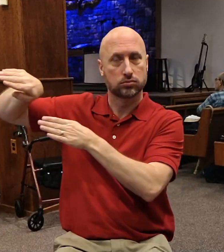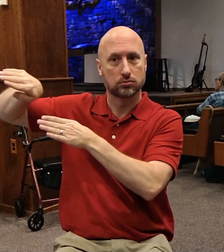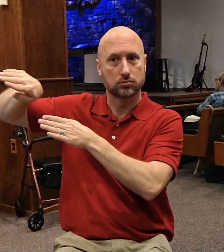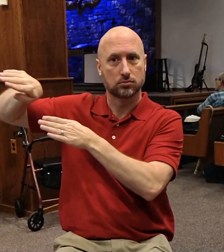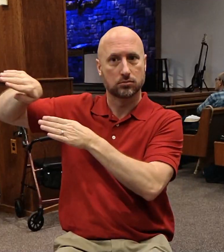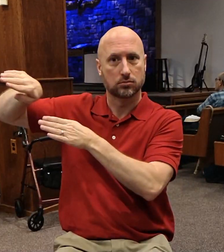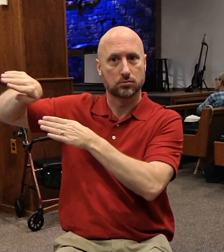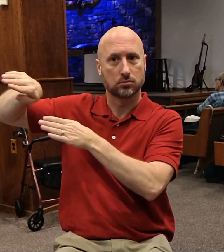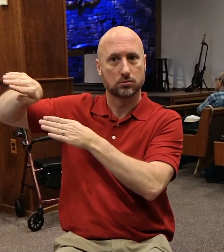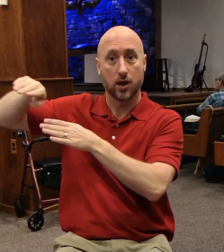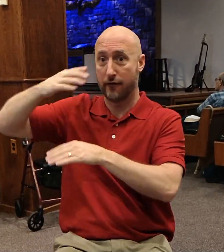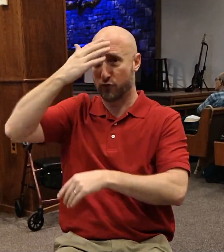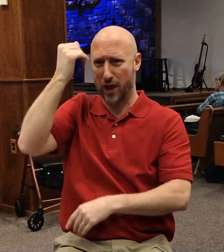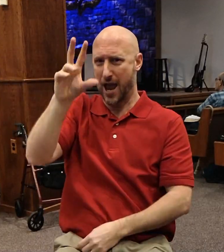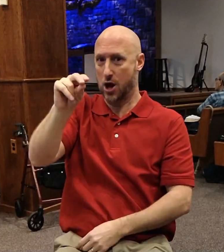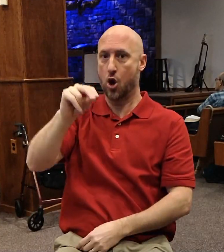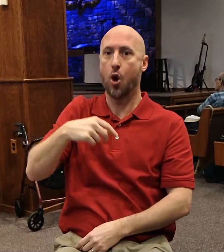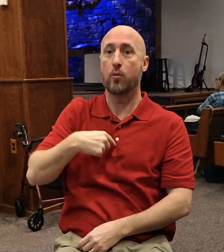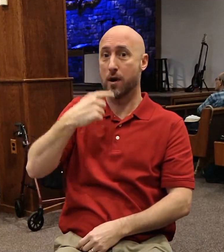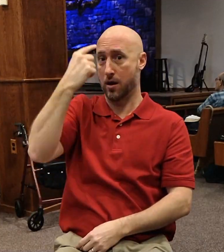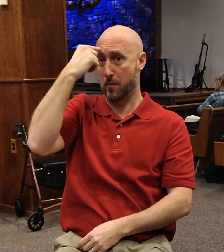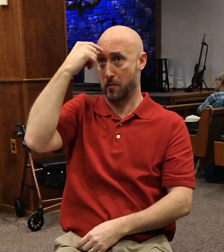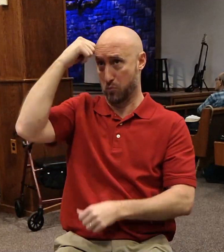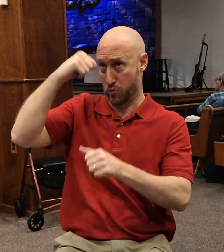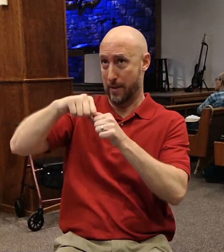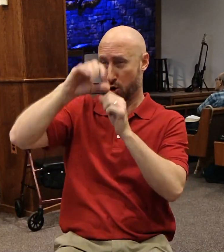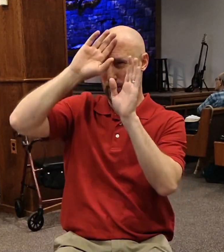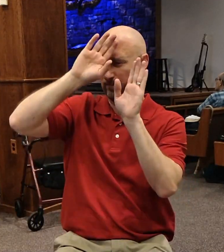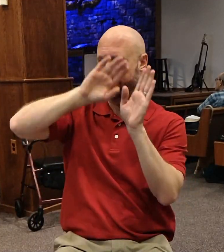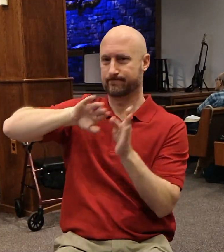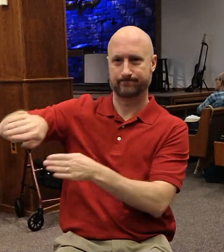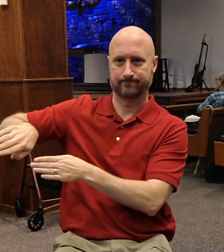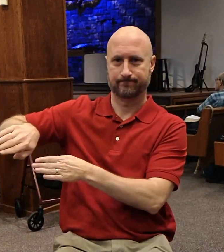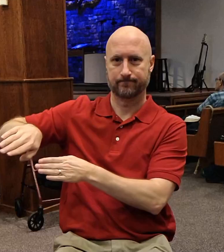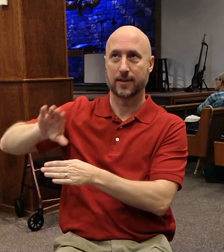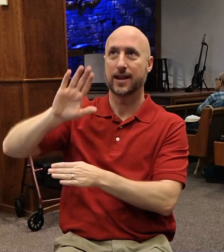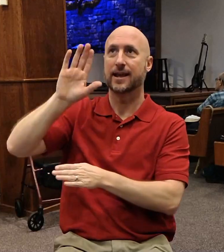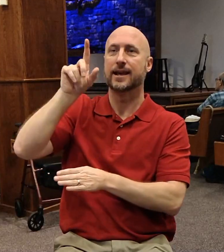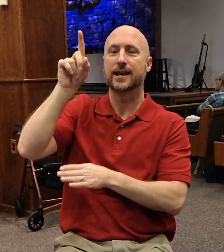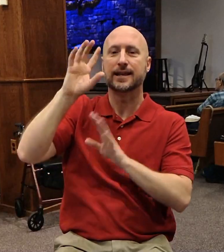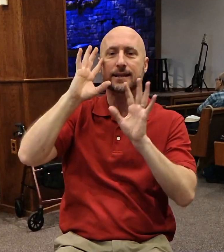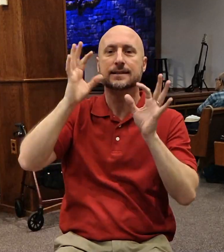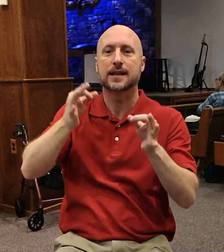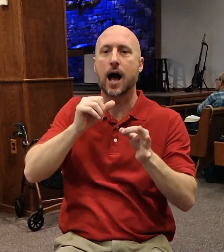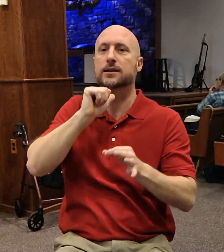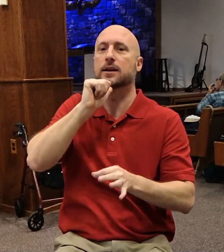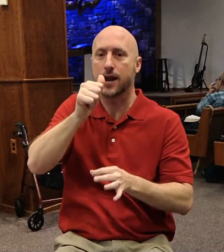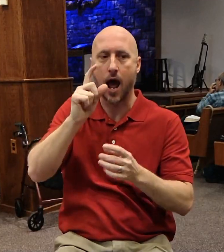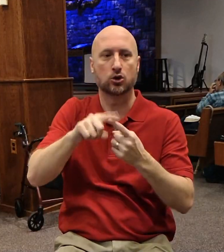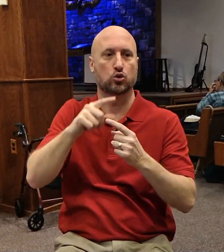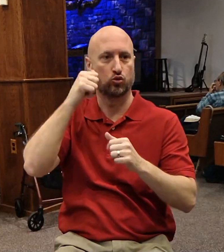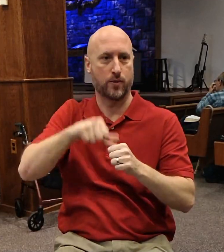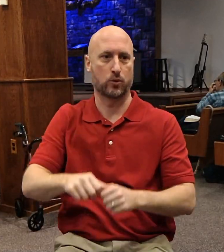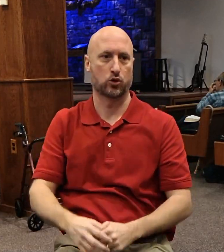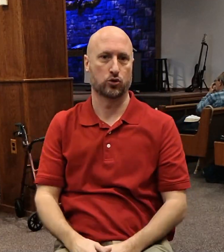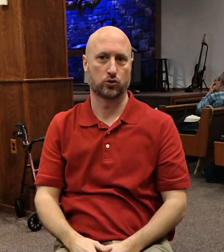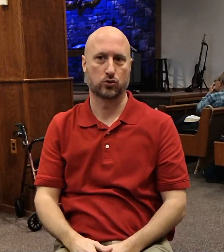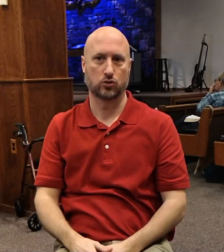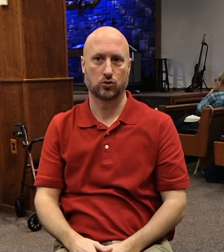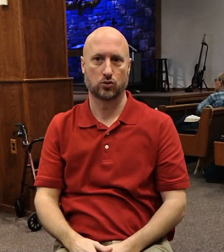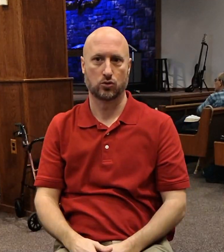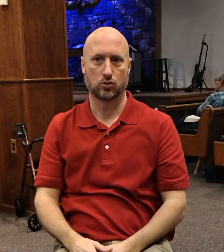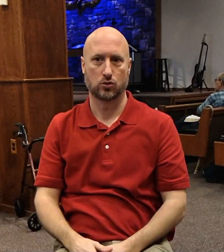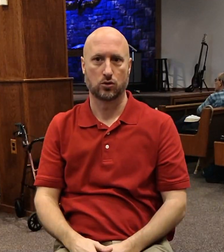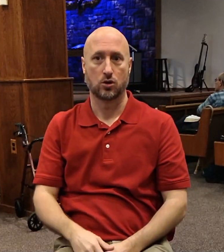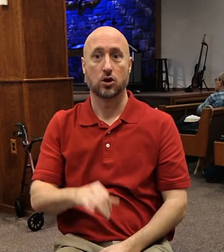more. He can't forget he's God, so he chooses not to remember. And when you're with that person and you